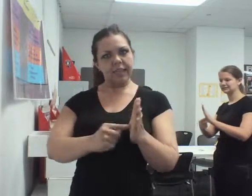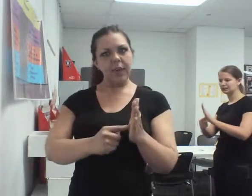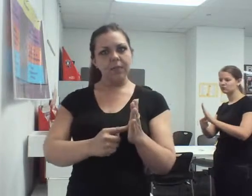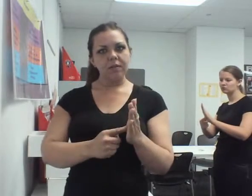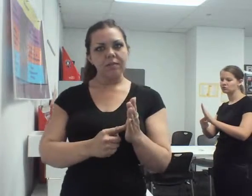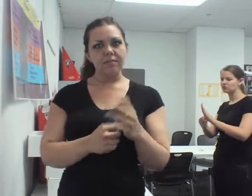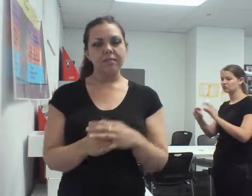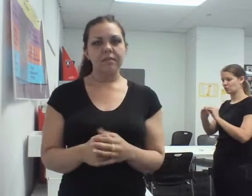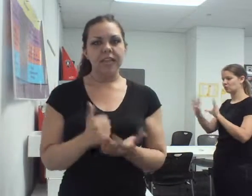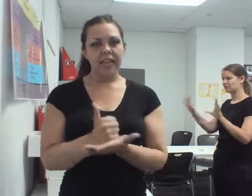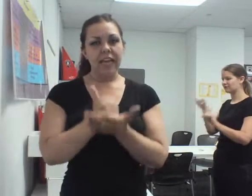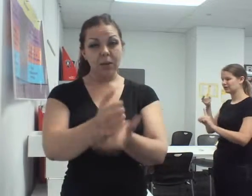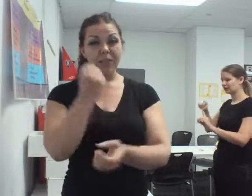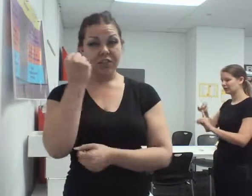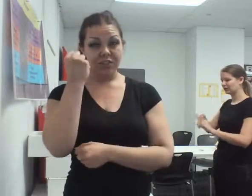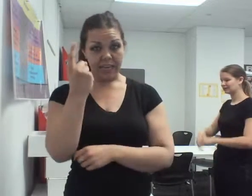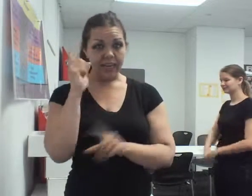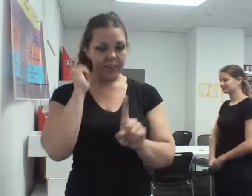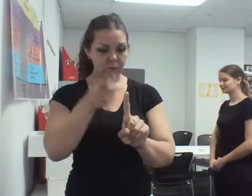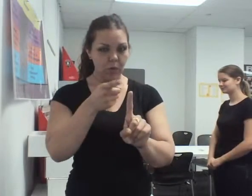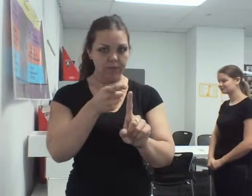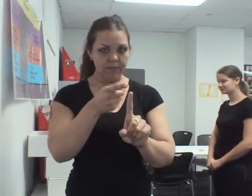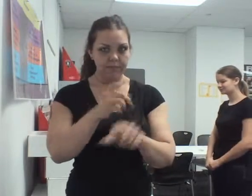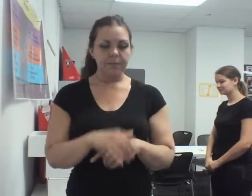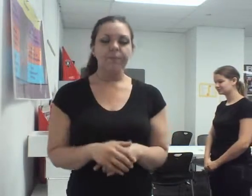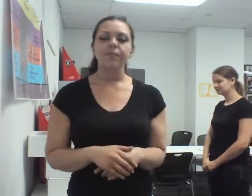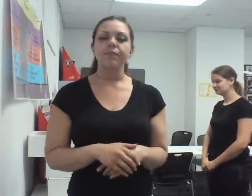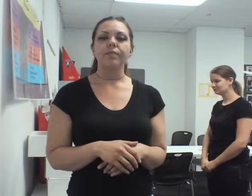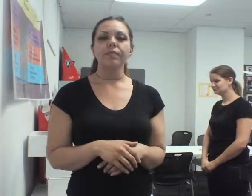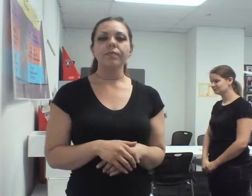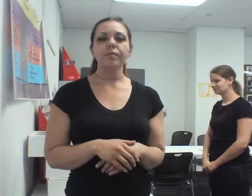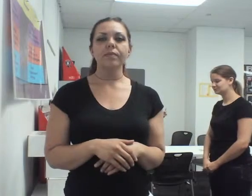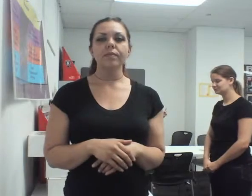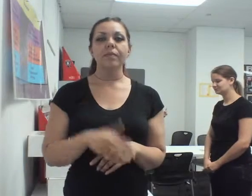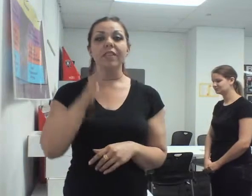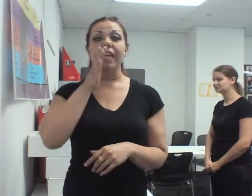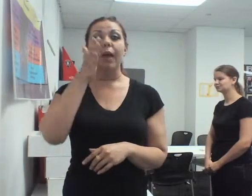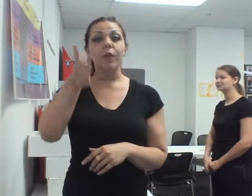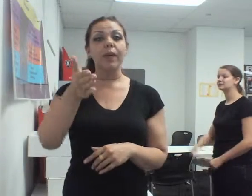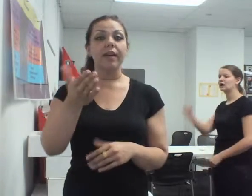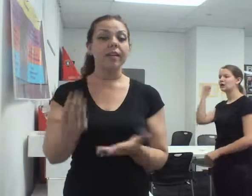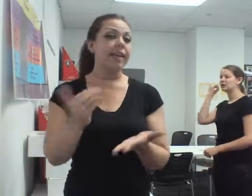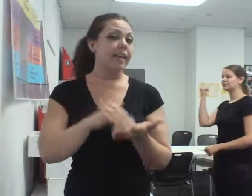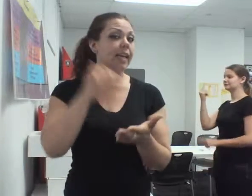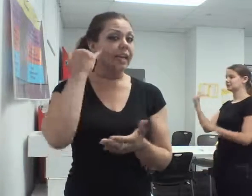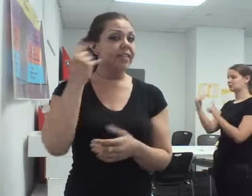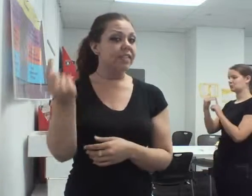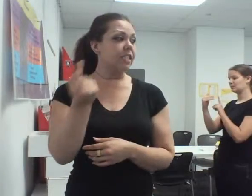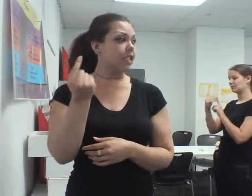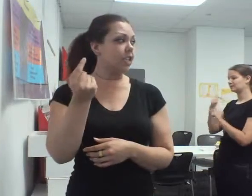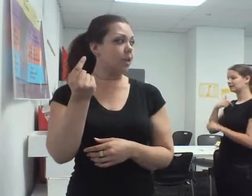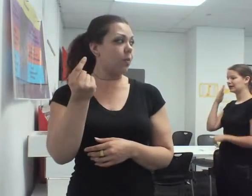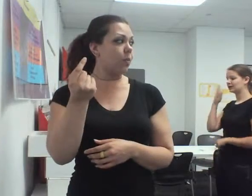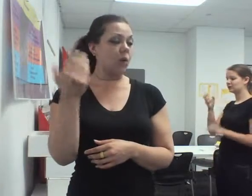point. I will, again, if somebody reminds me, I will make sure that this PowerPoint is on Oasis for